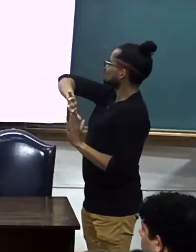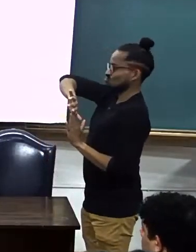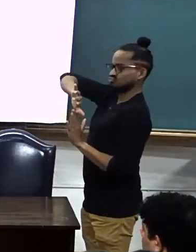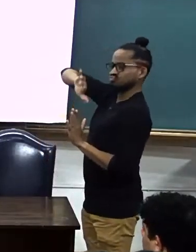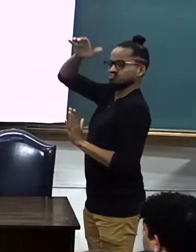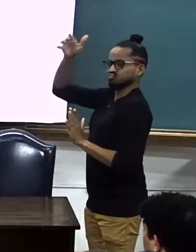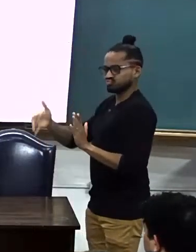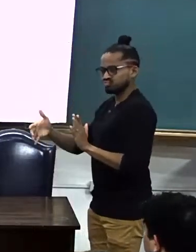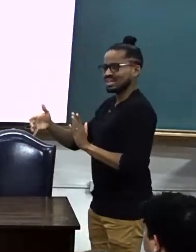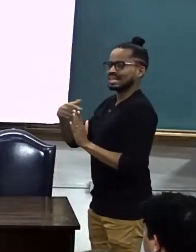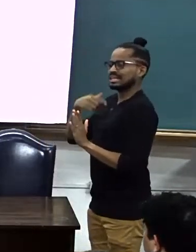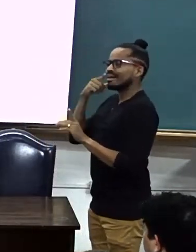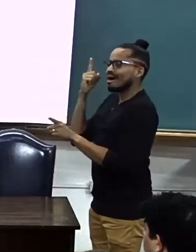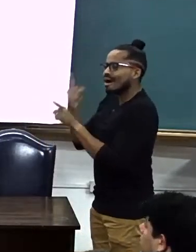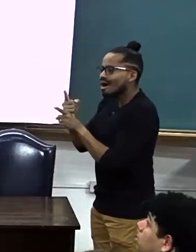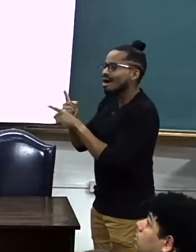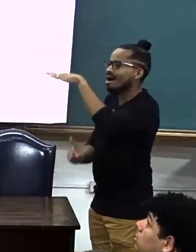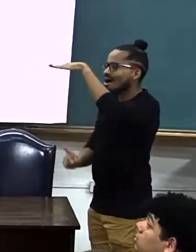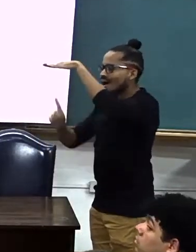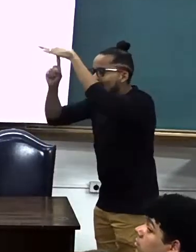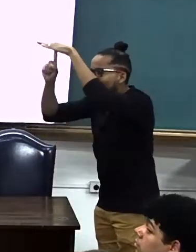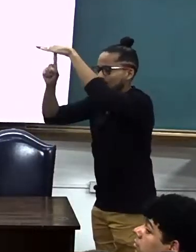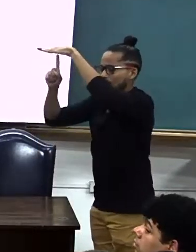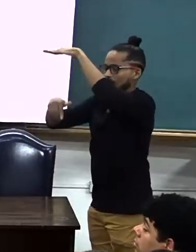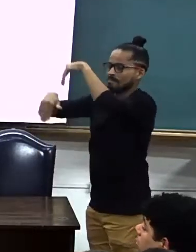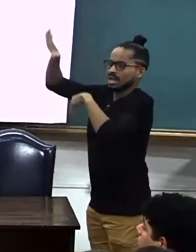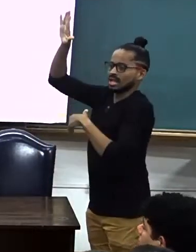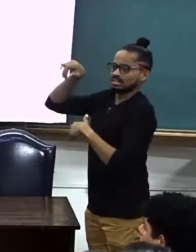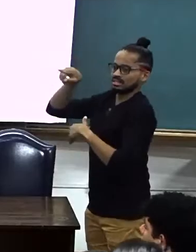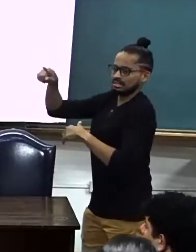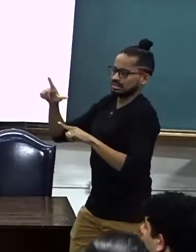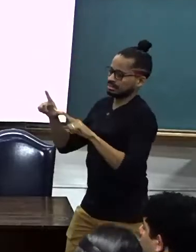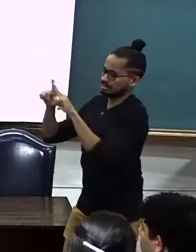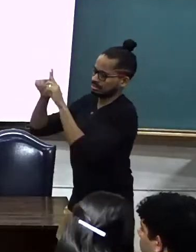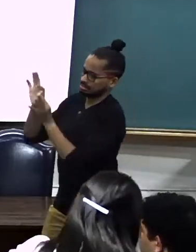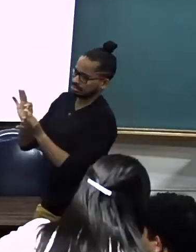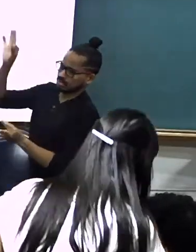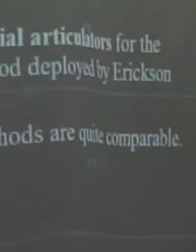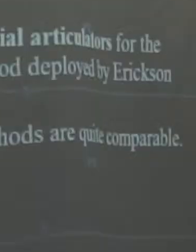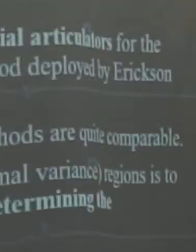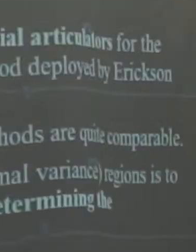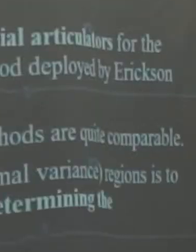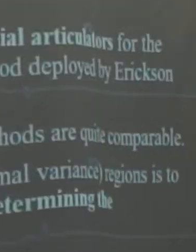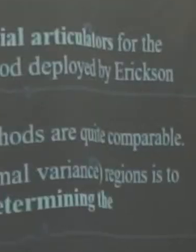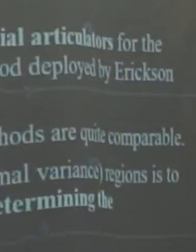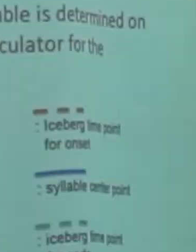finding the maximum speed of the articulators.